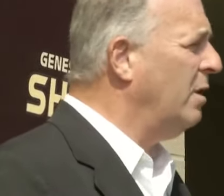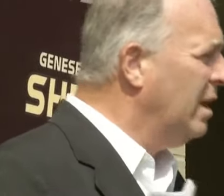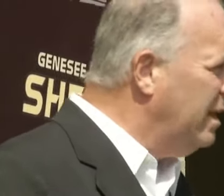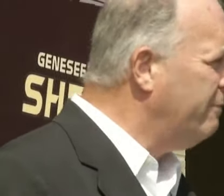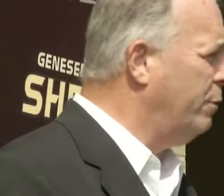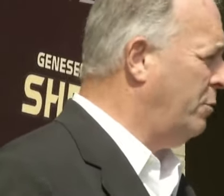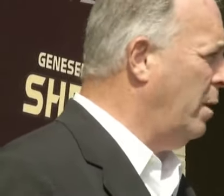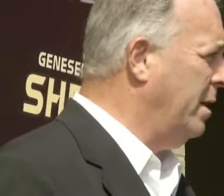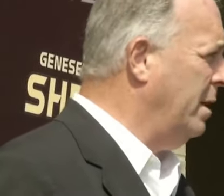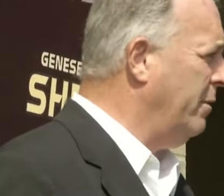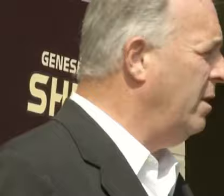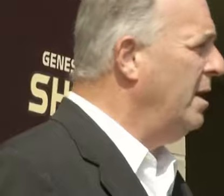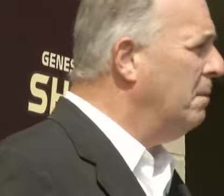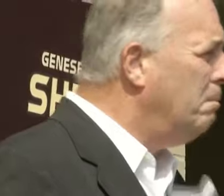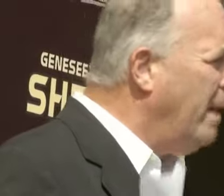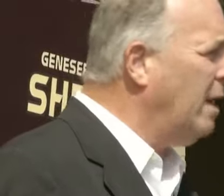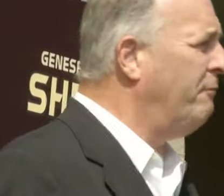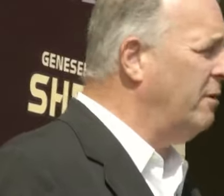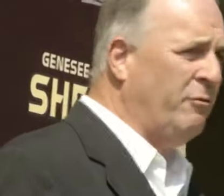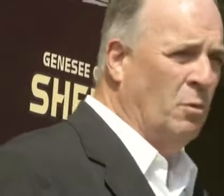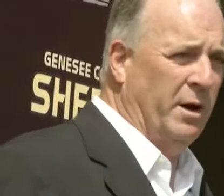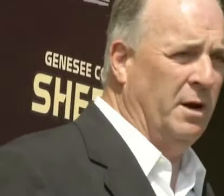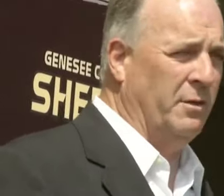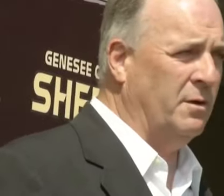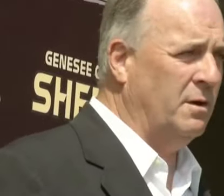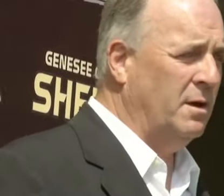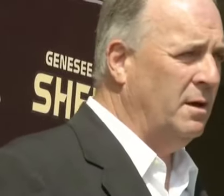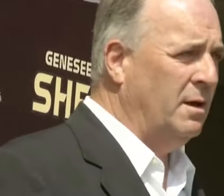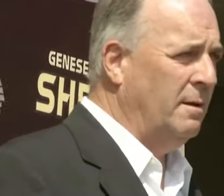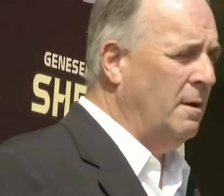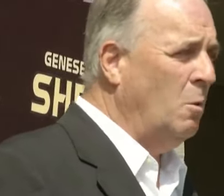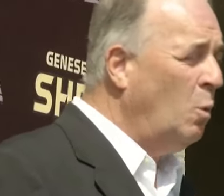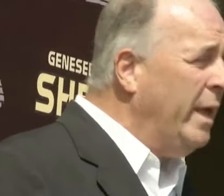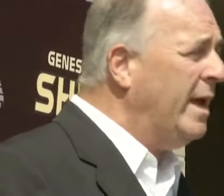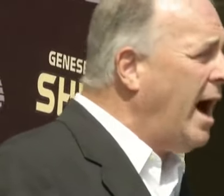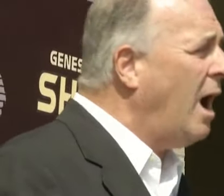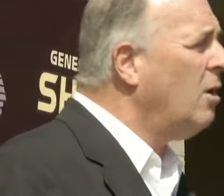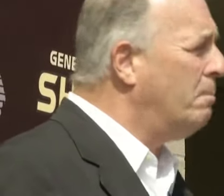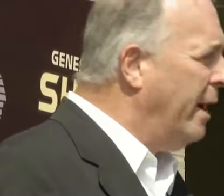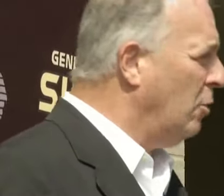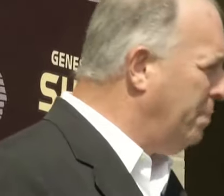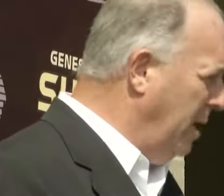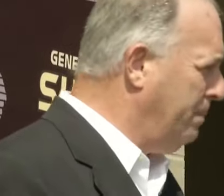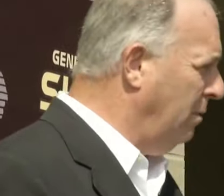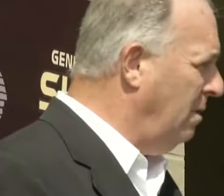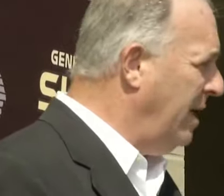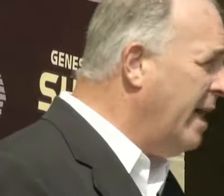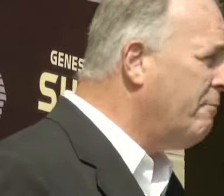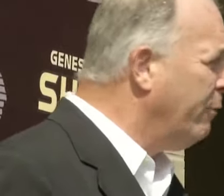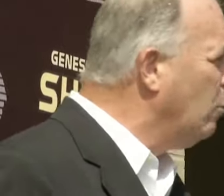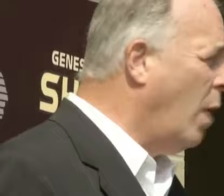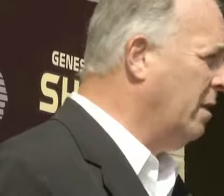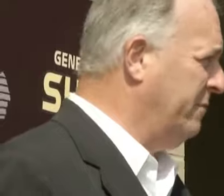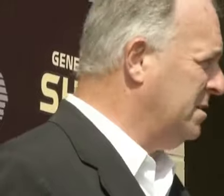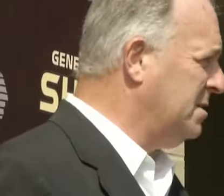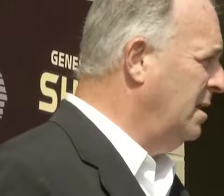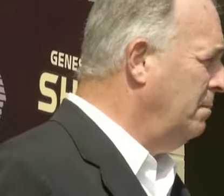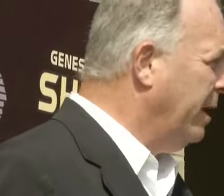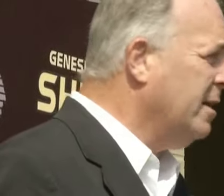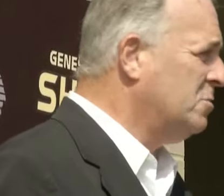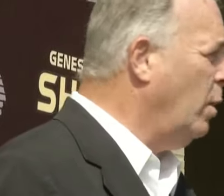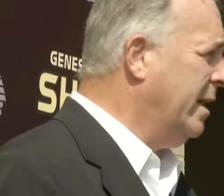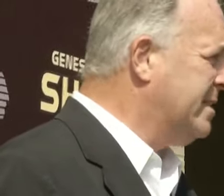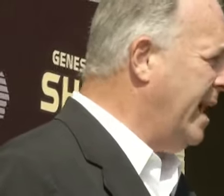one another, live with one another, and benefit from one another. We are a better people, every one of